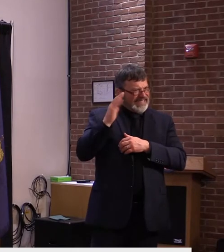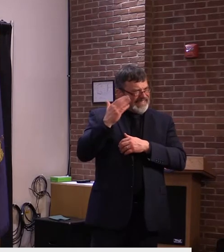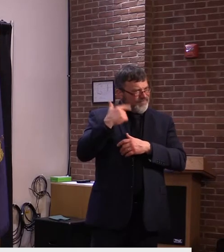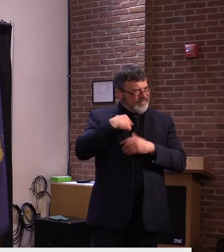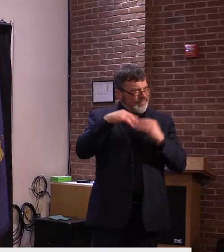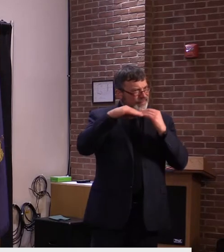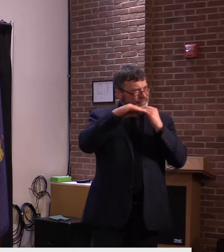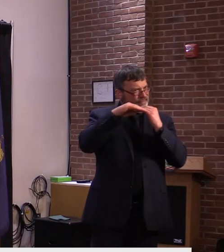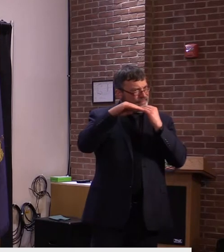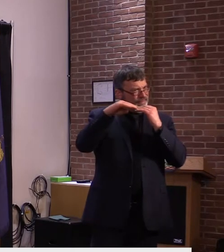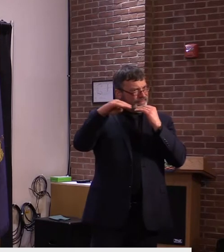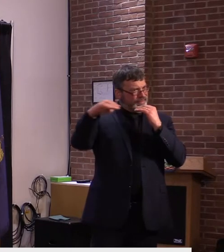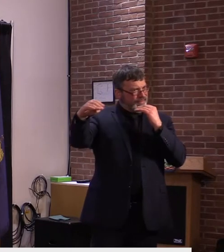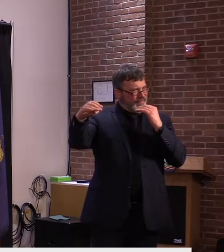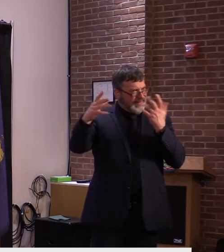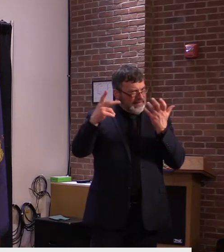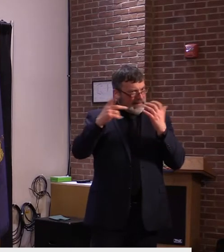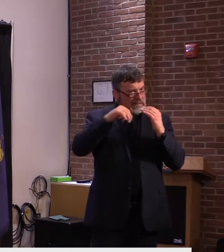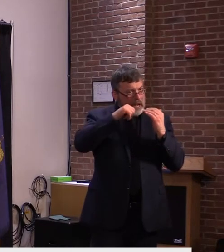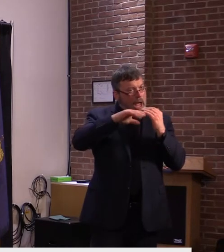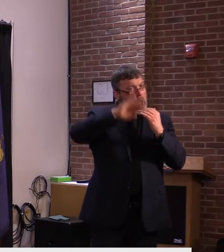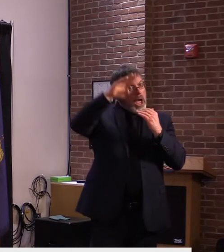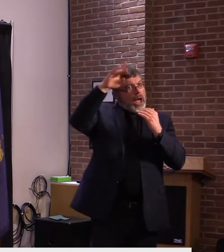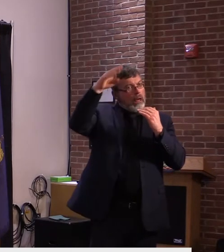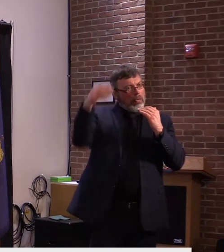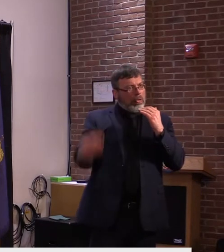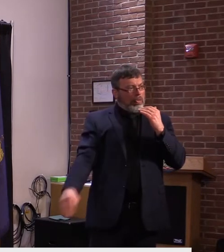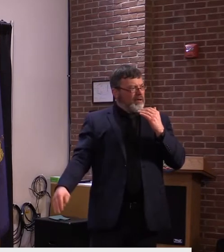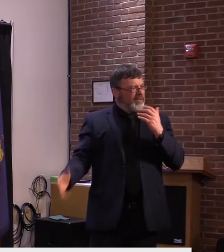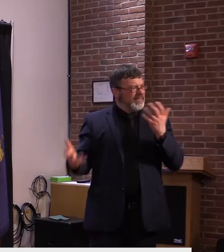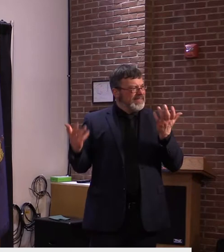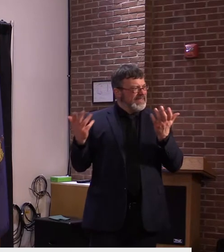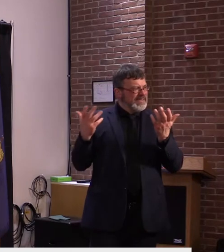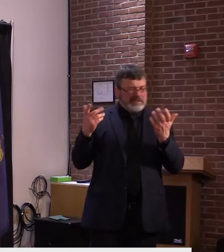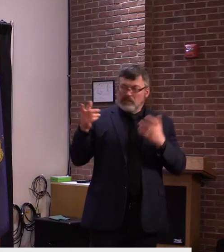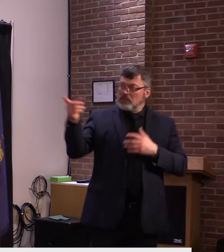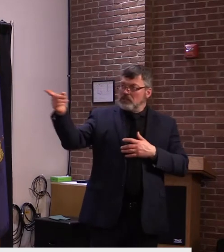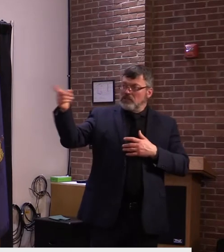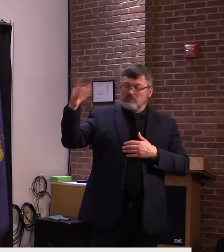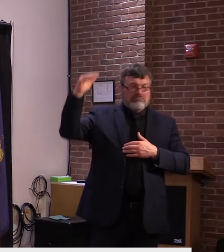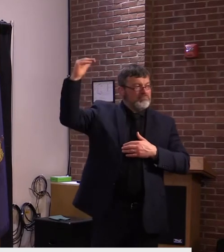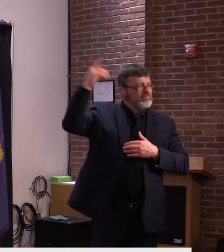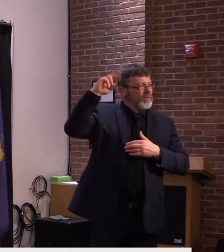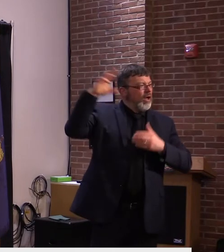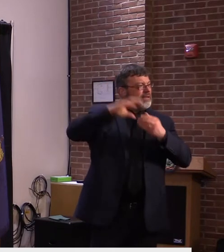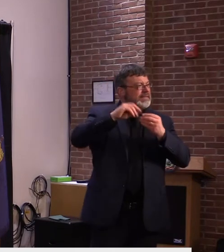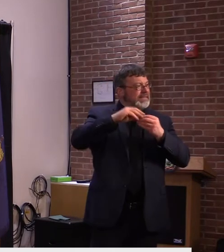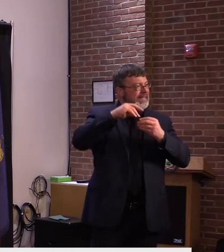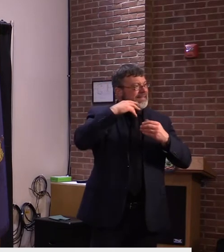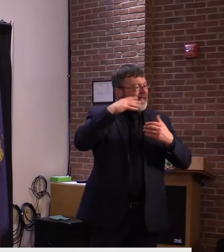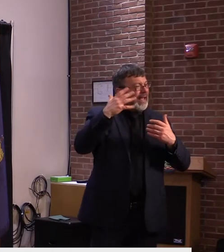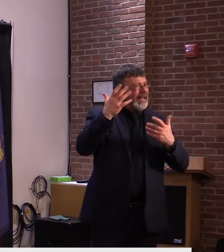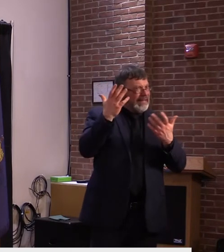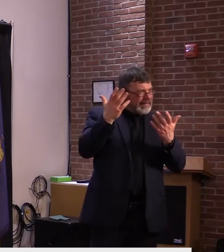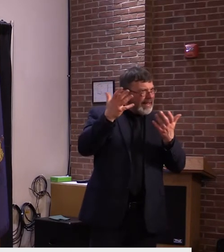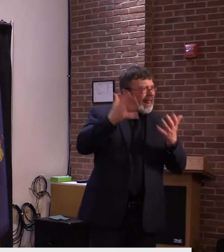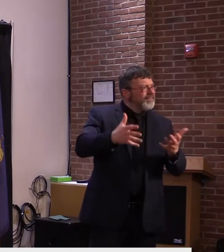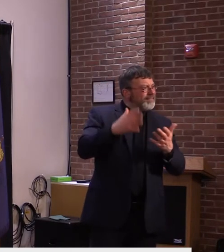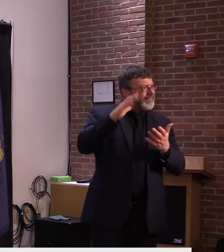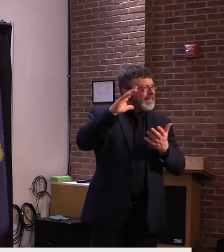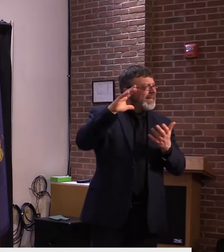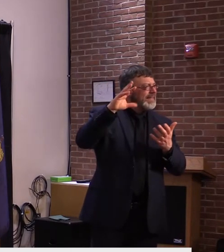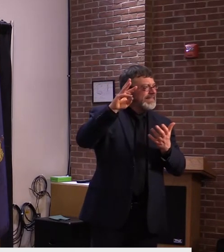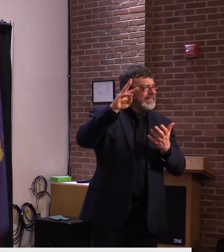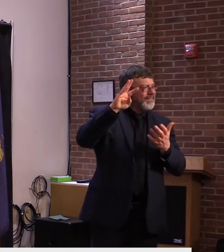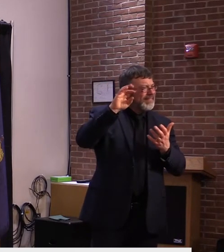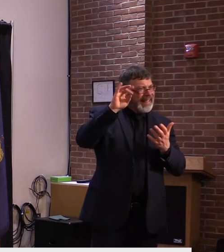weeks. And I'm curious, Dr. Levine, I believe you had said you would like to see us get up to around 90%. And at what